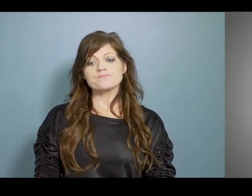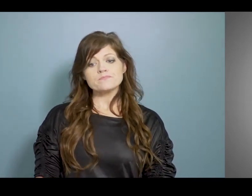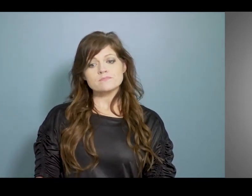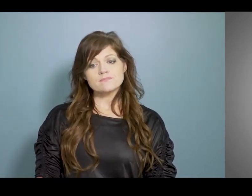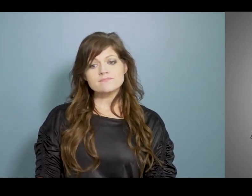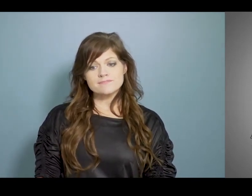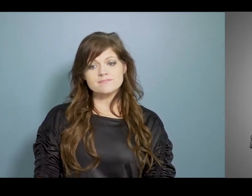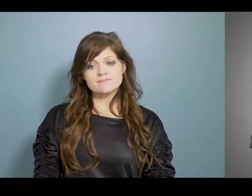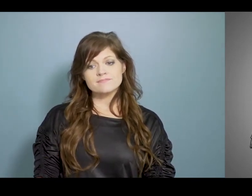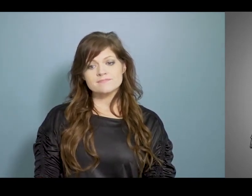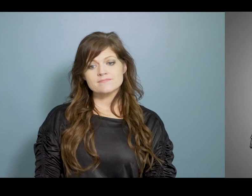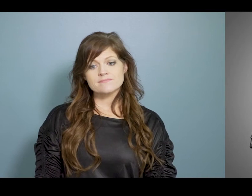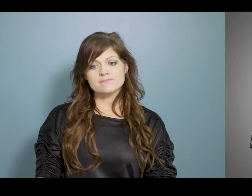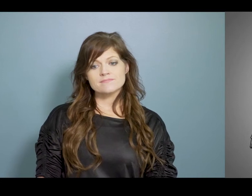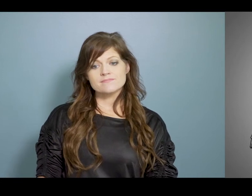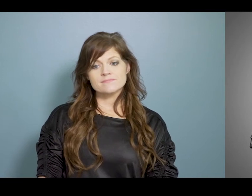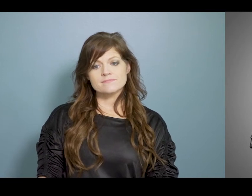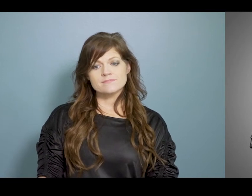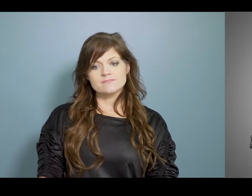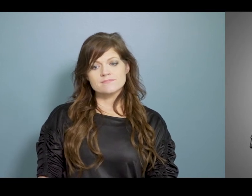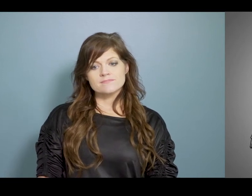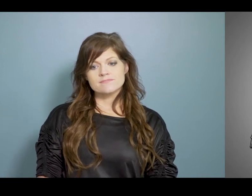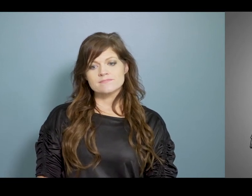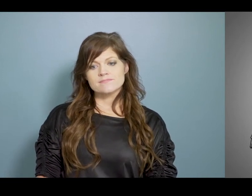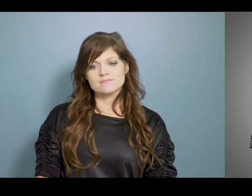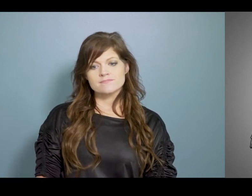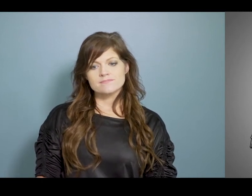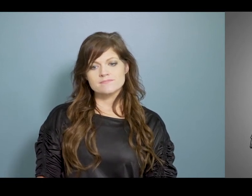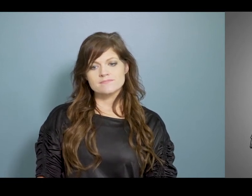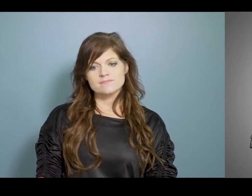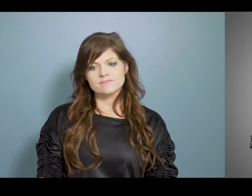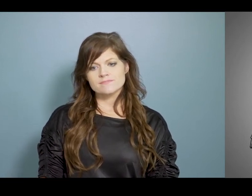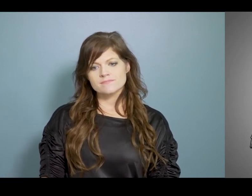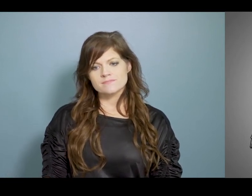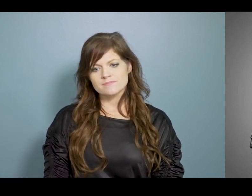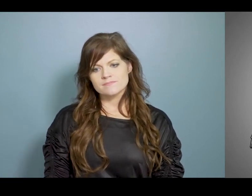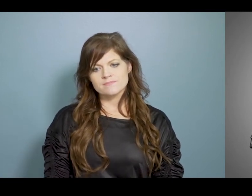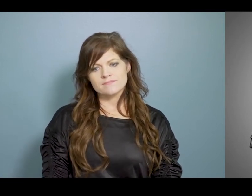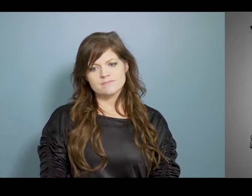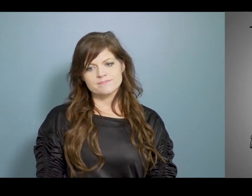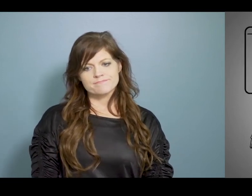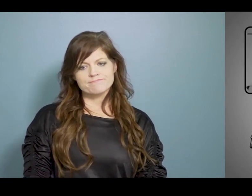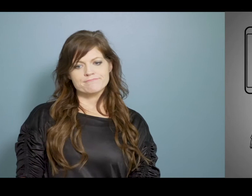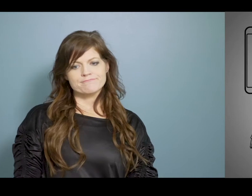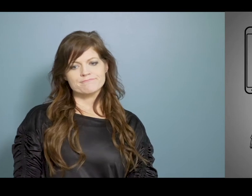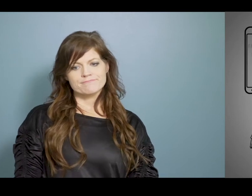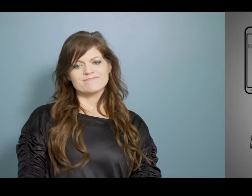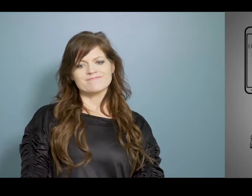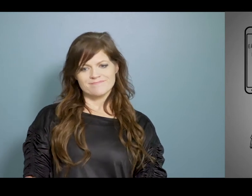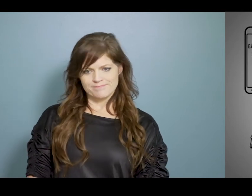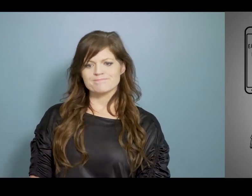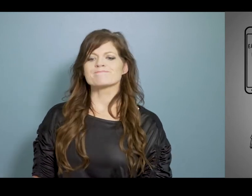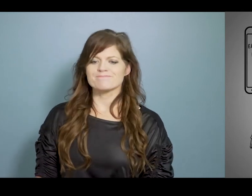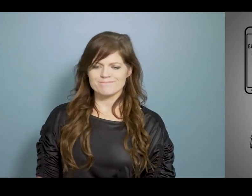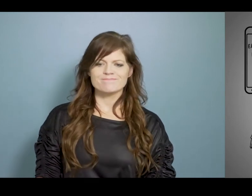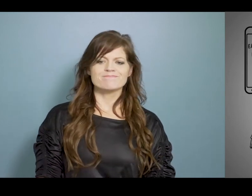includes friends, family, neighbors, health professionals, and emergency services. Make sure you know the emergency